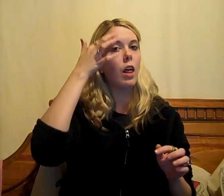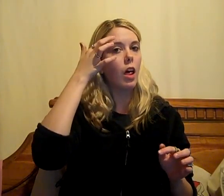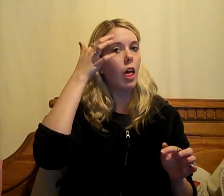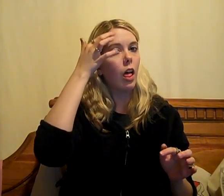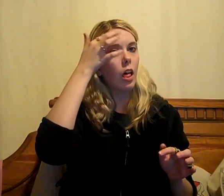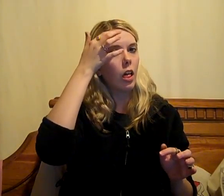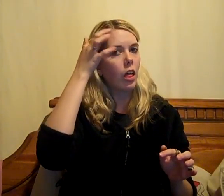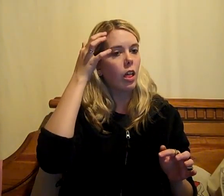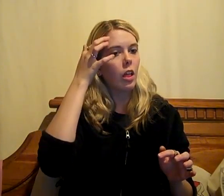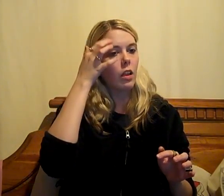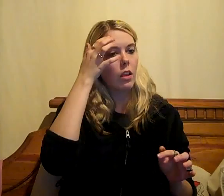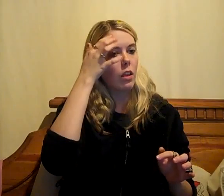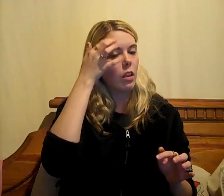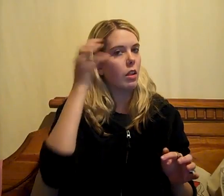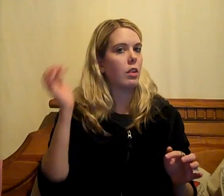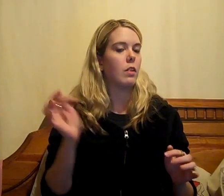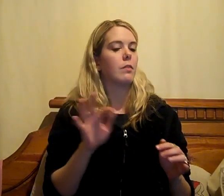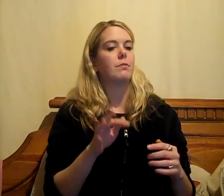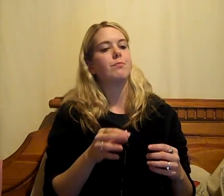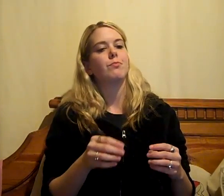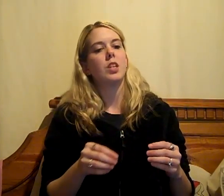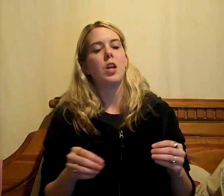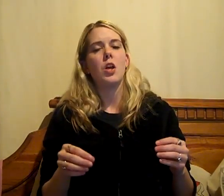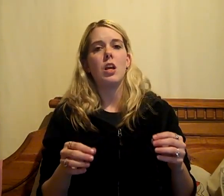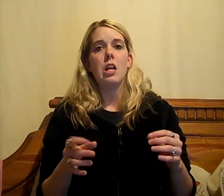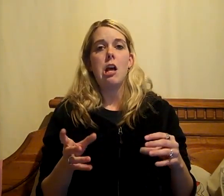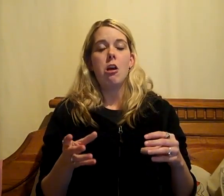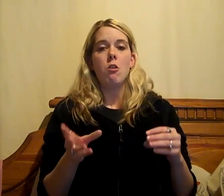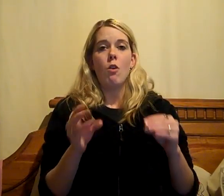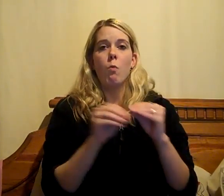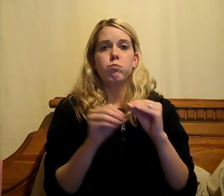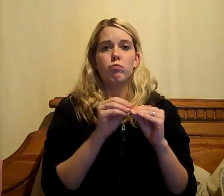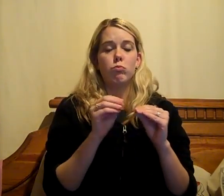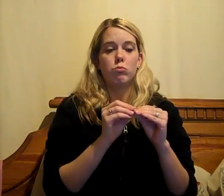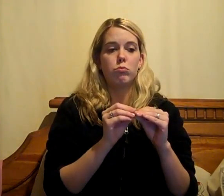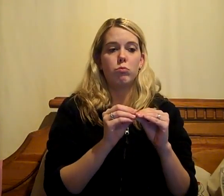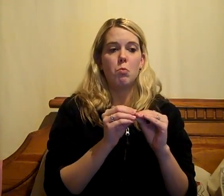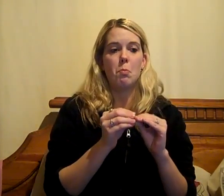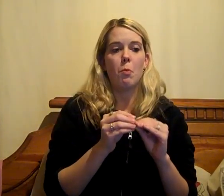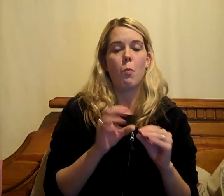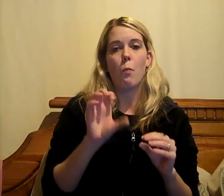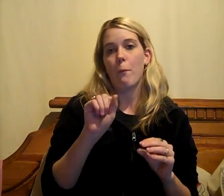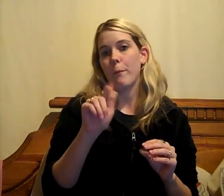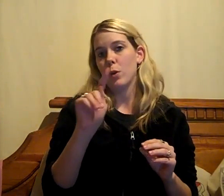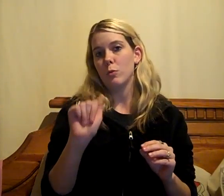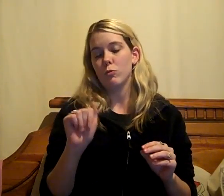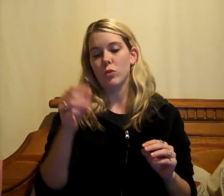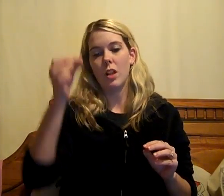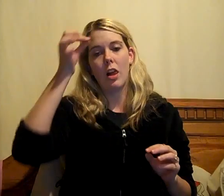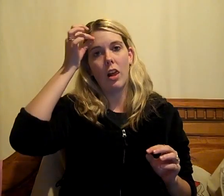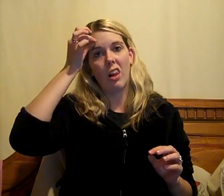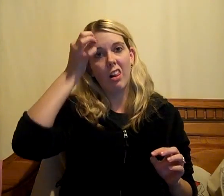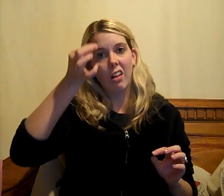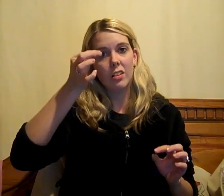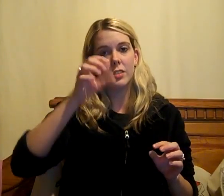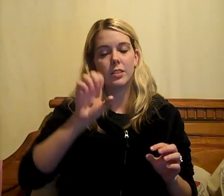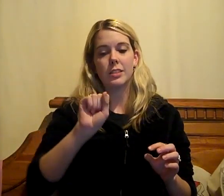I mean, the more the oatmeal sticks out and is bumpy like that, the better it's going to look once the blood is on it and everything. So we're going to go with